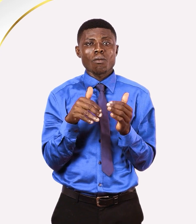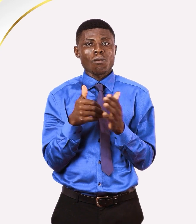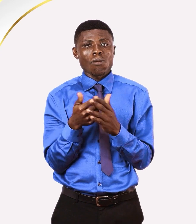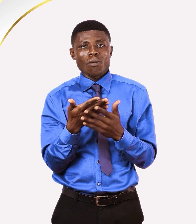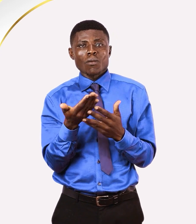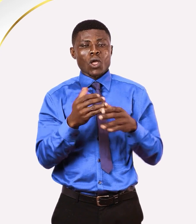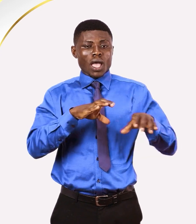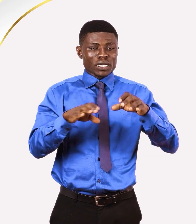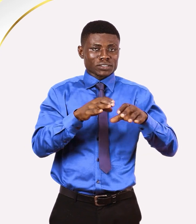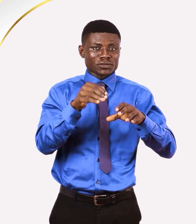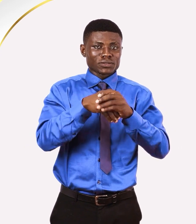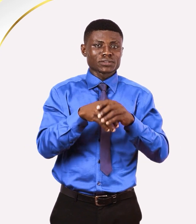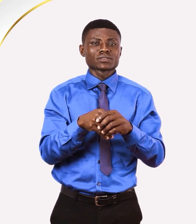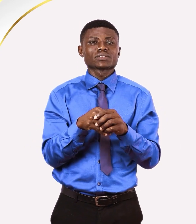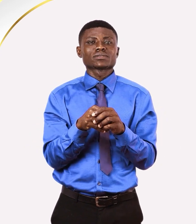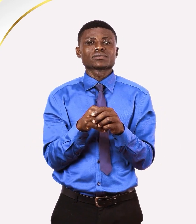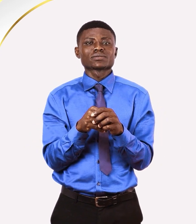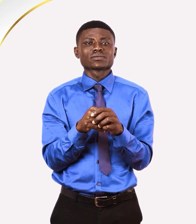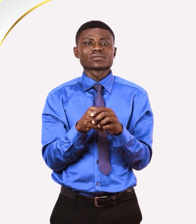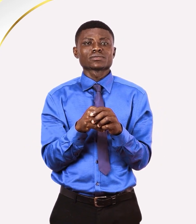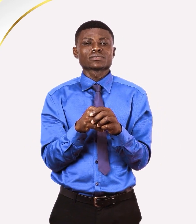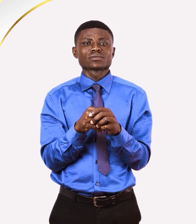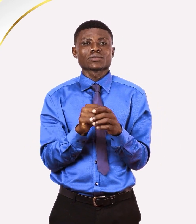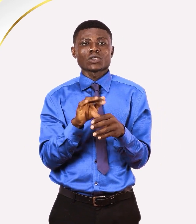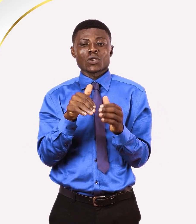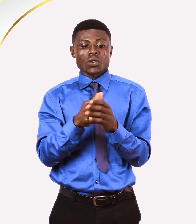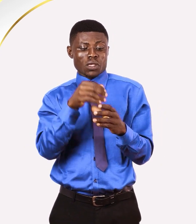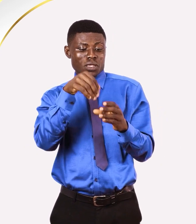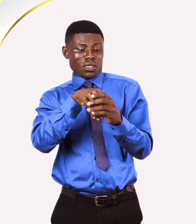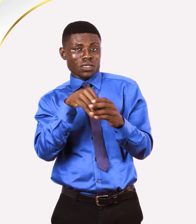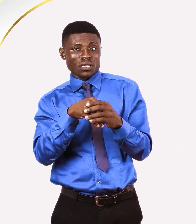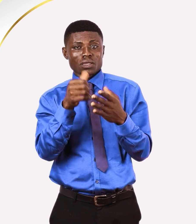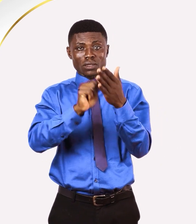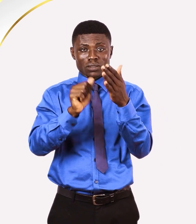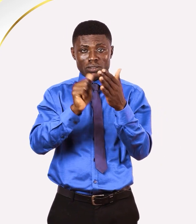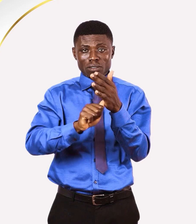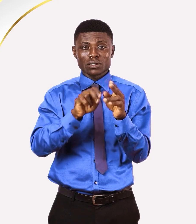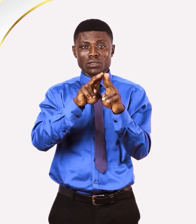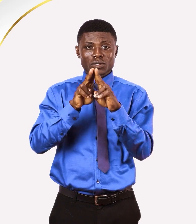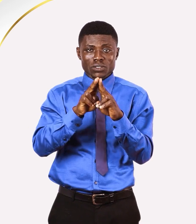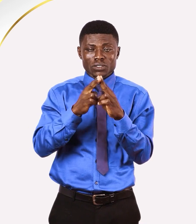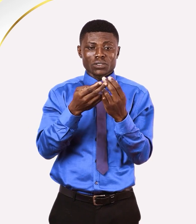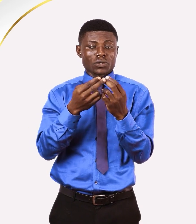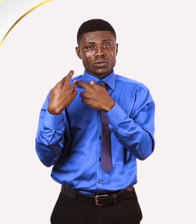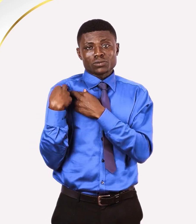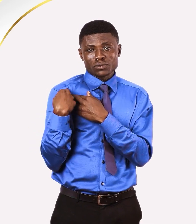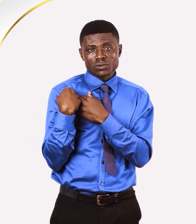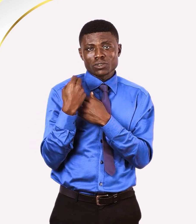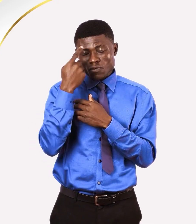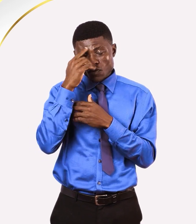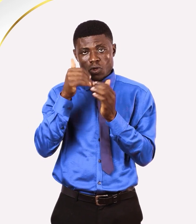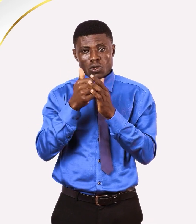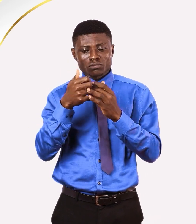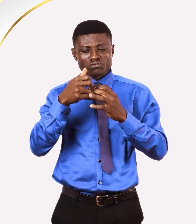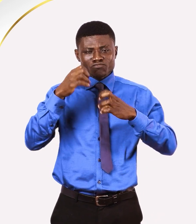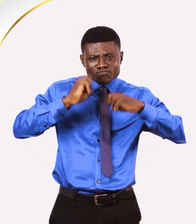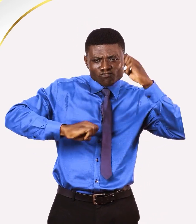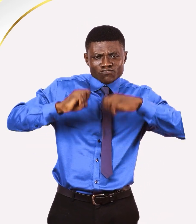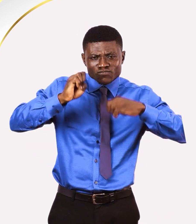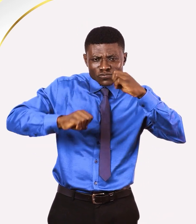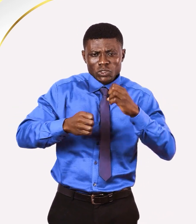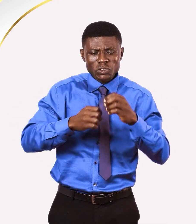Responsibilities or activities. The Internal Audit Unit is responsible for